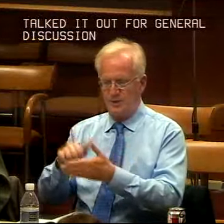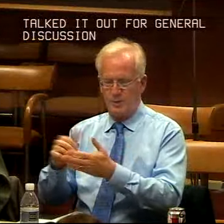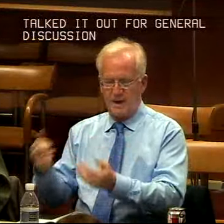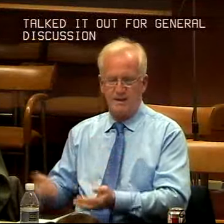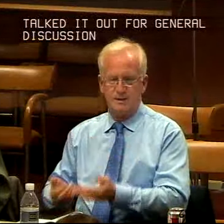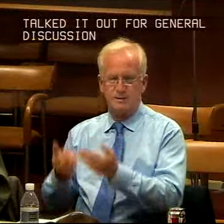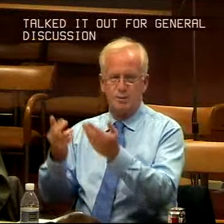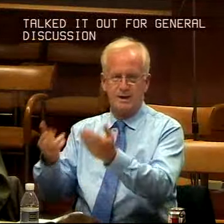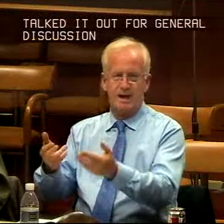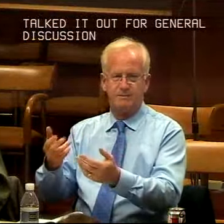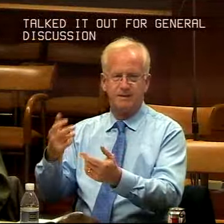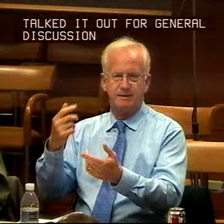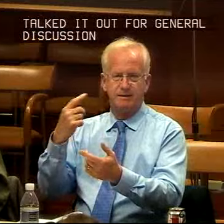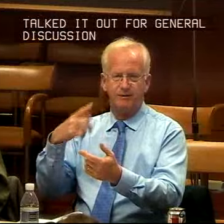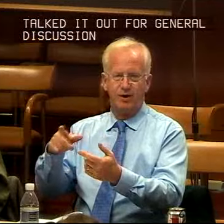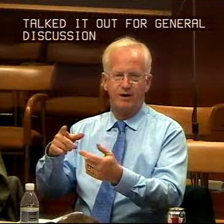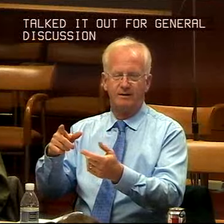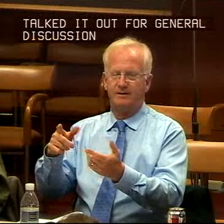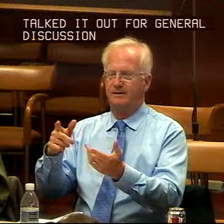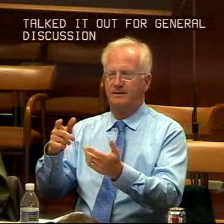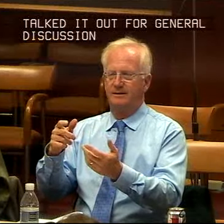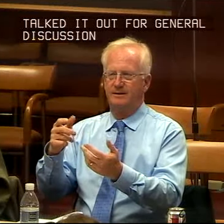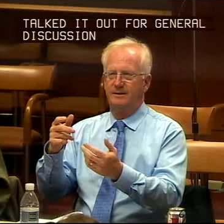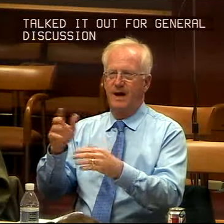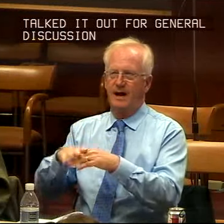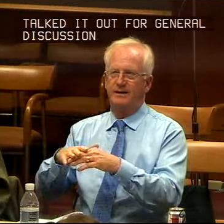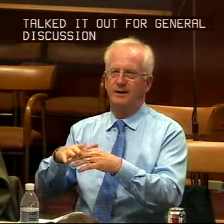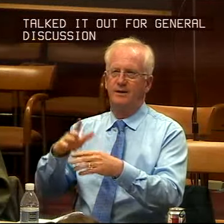you. And that is so that we can recommend